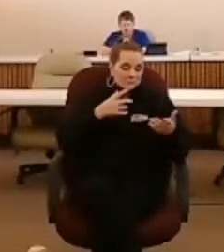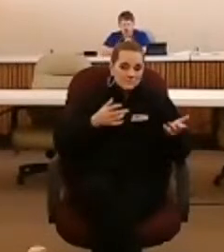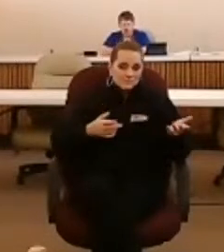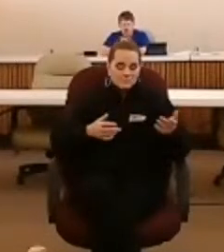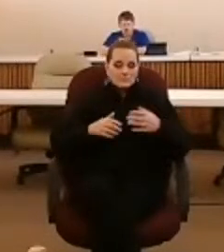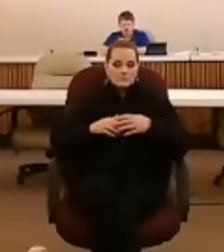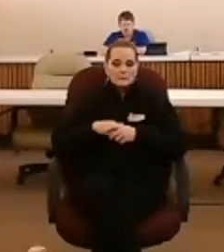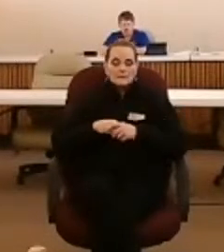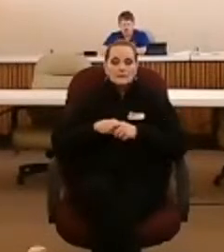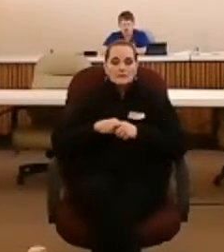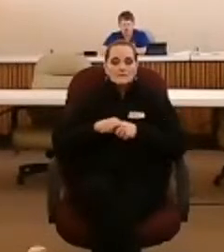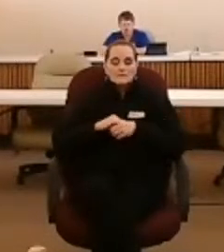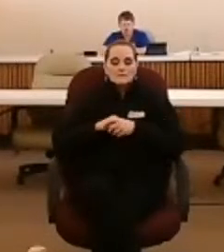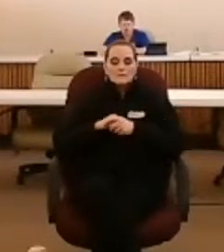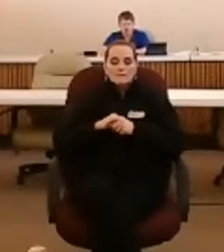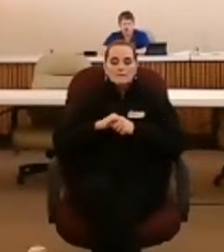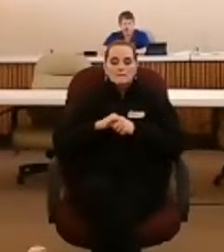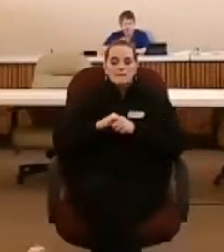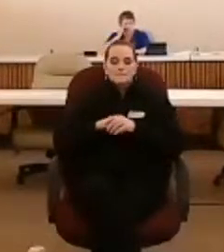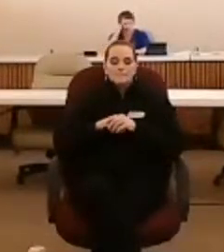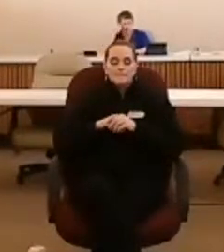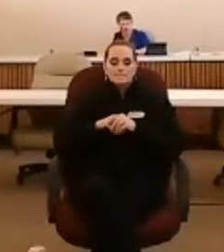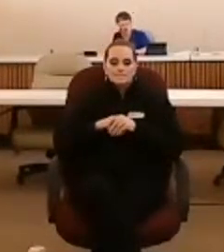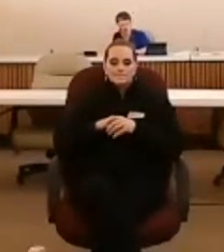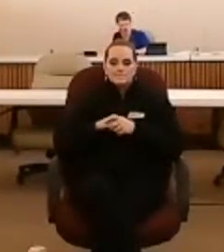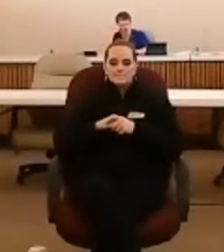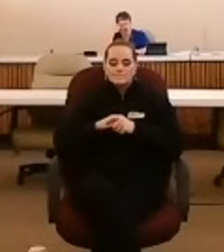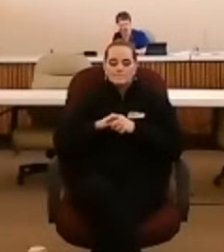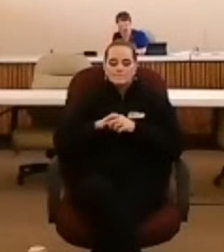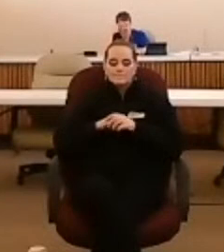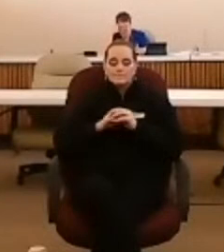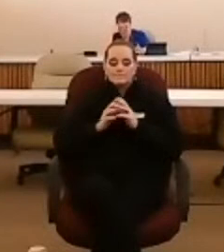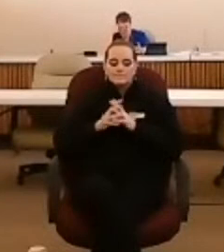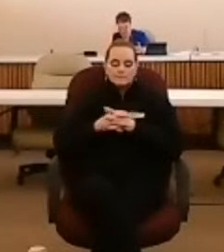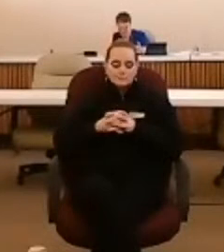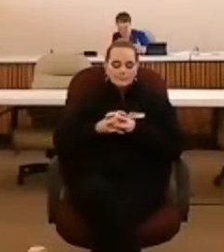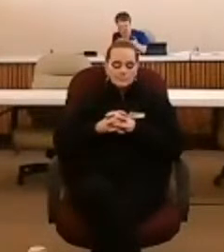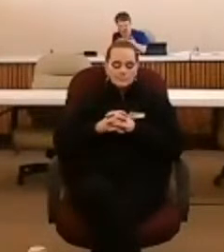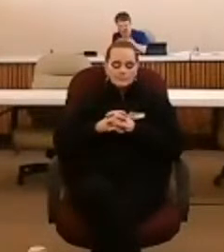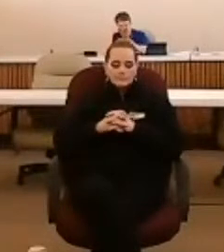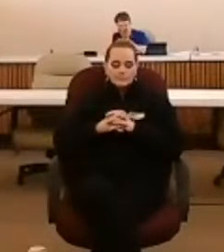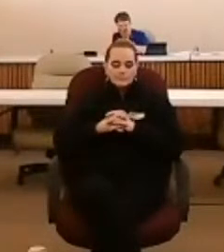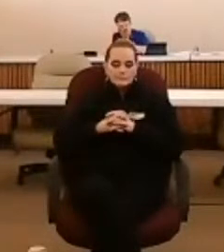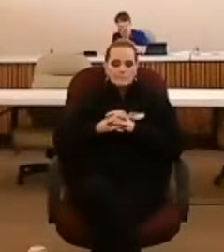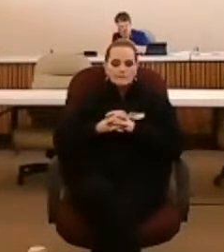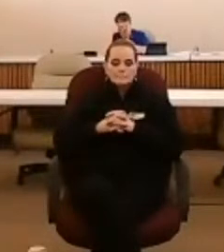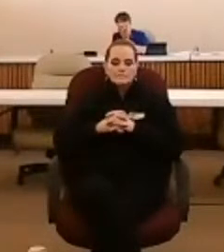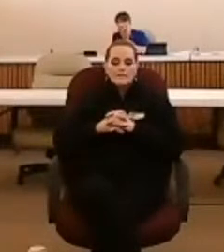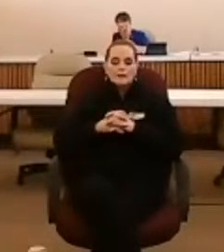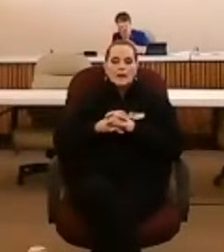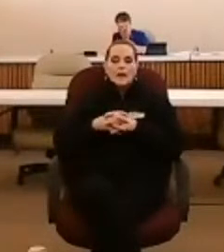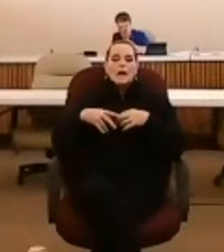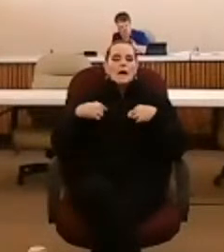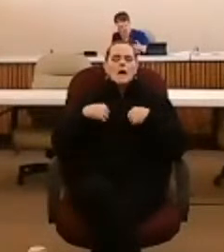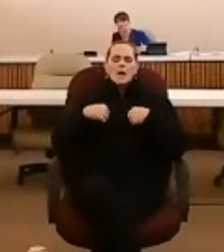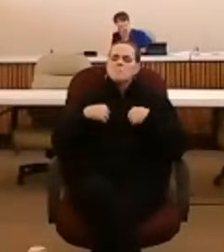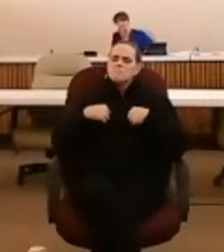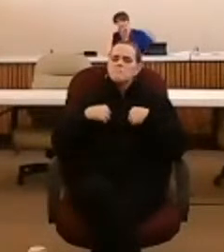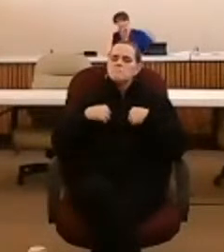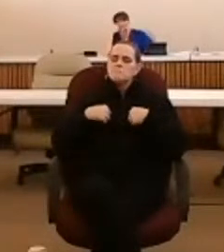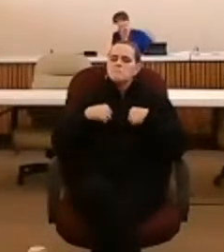something that you guys would be good with. Since I am totally fine with it.